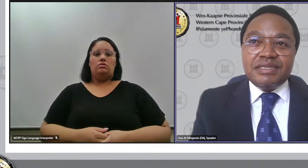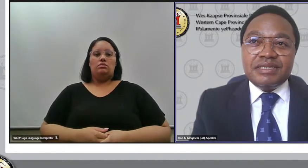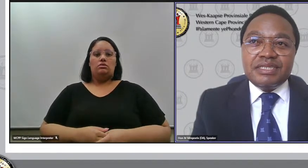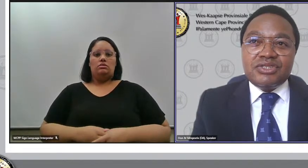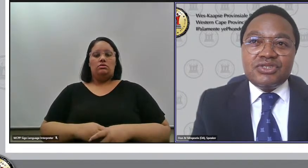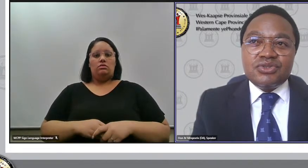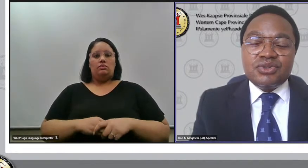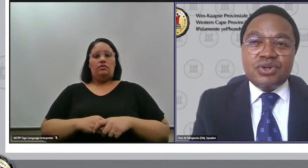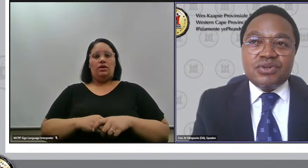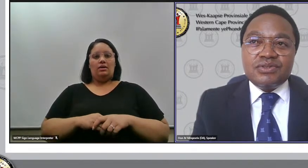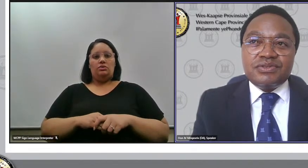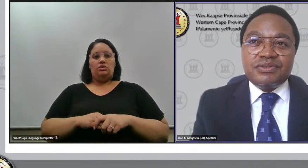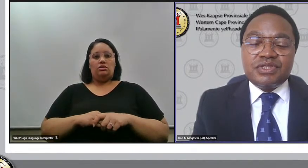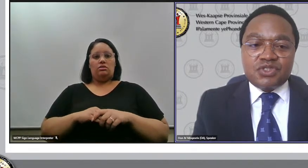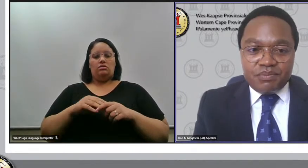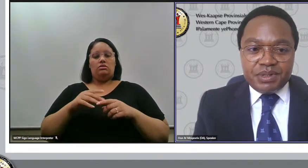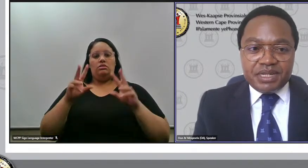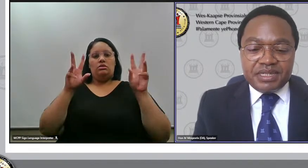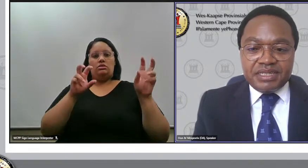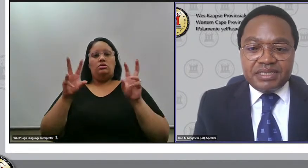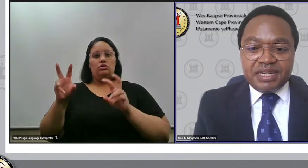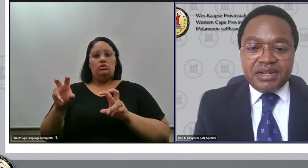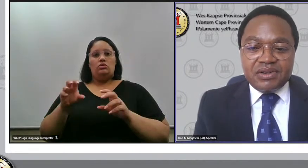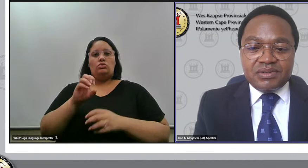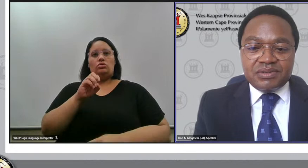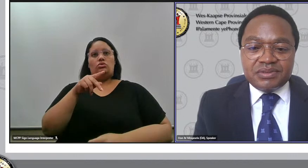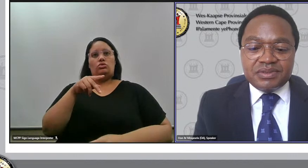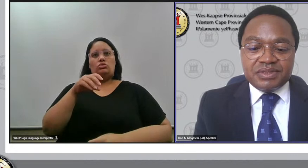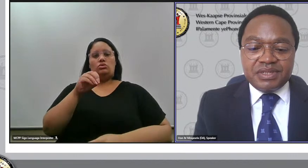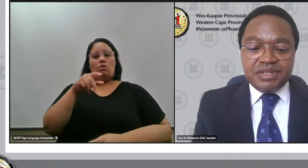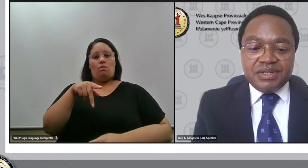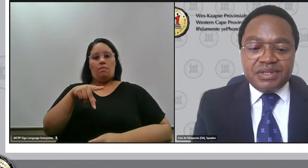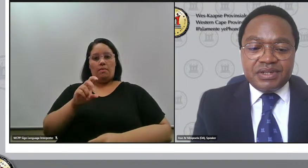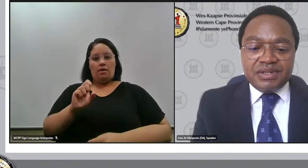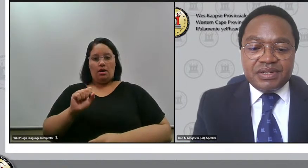The issue of SOPA and how